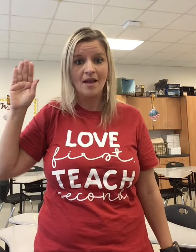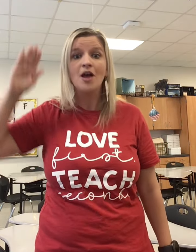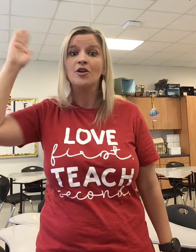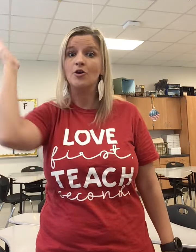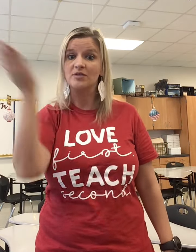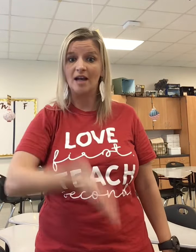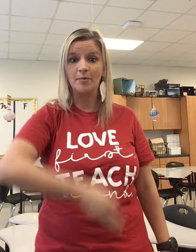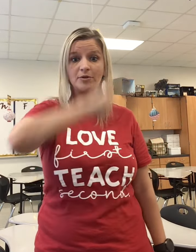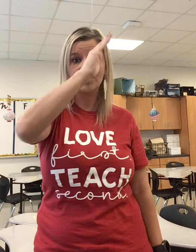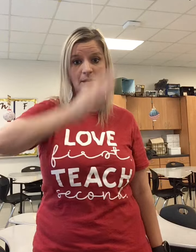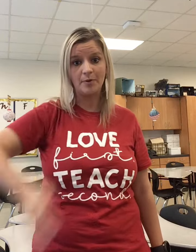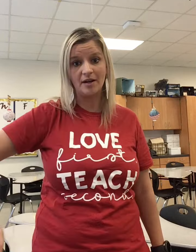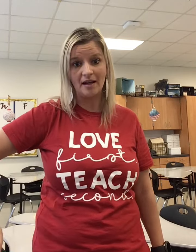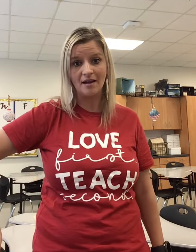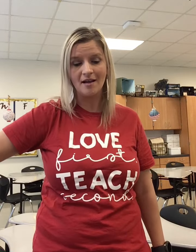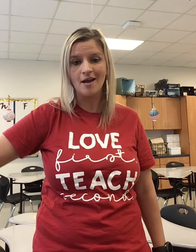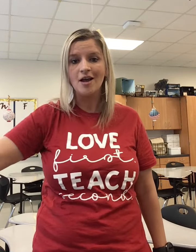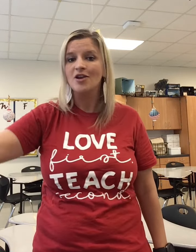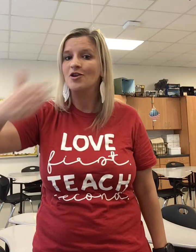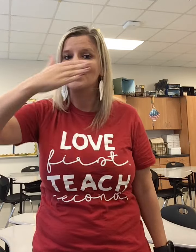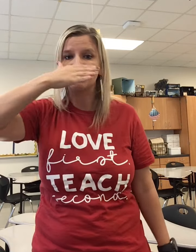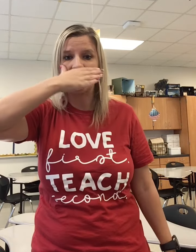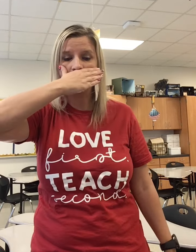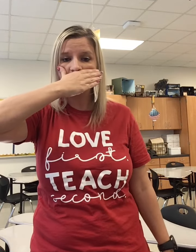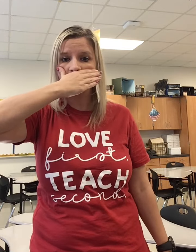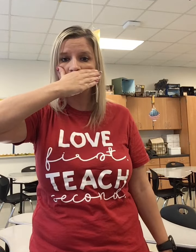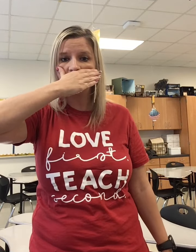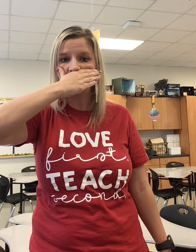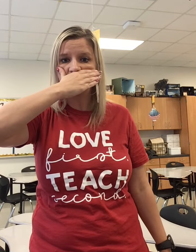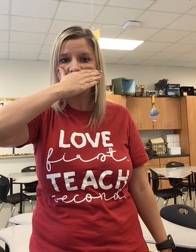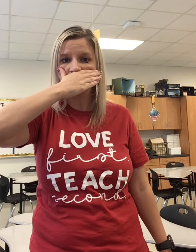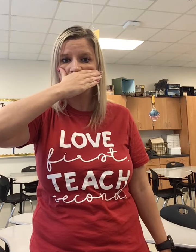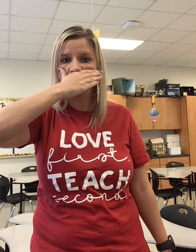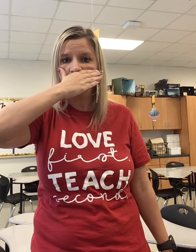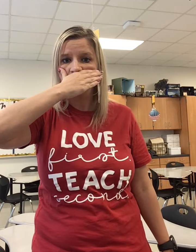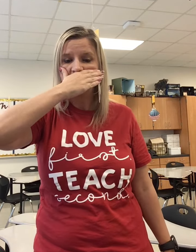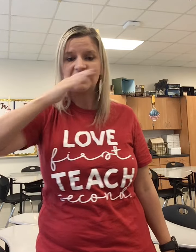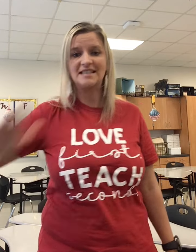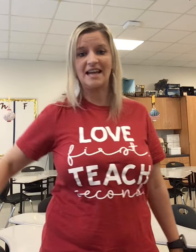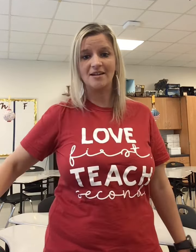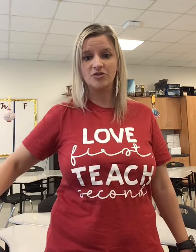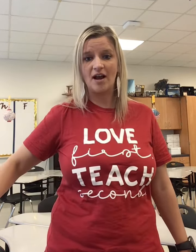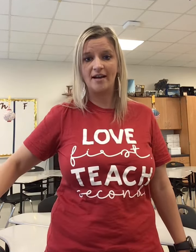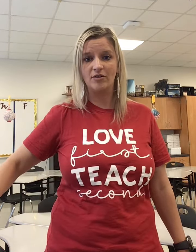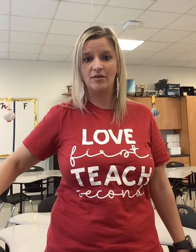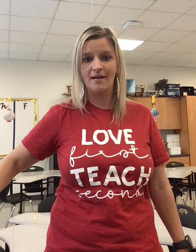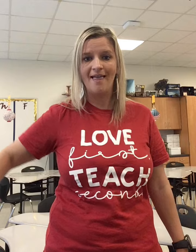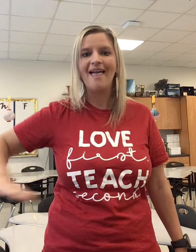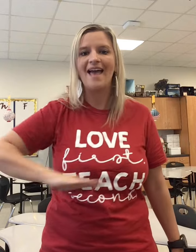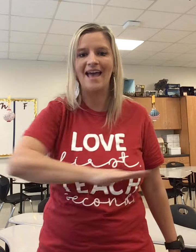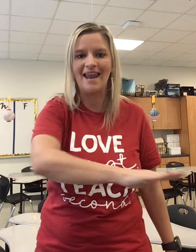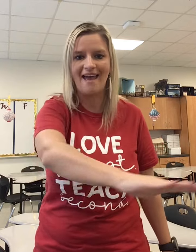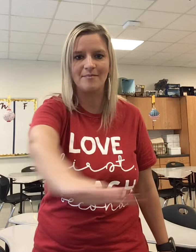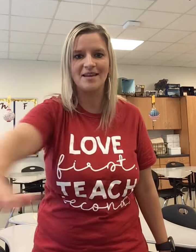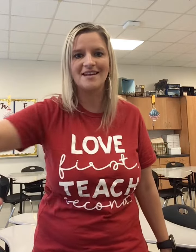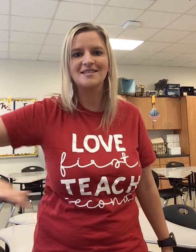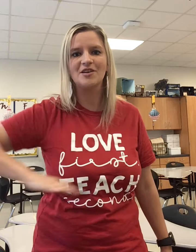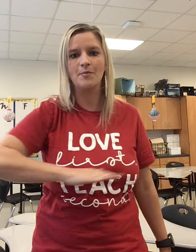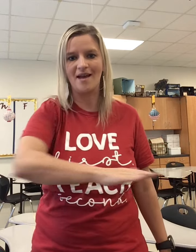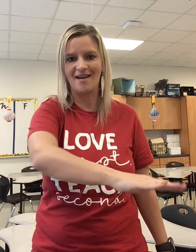no double jeopardy, no self-incrimination, stand trial, and eminent domain.